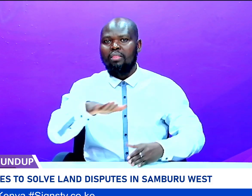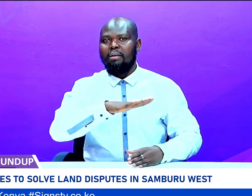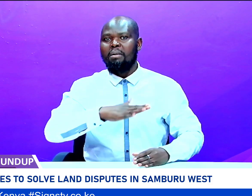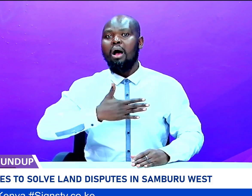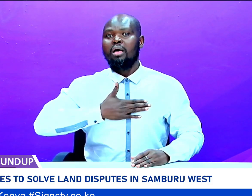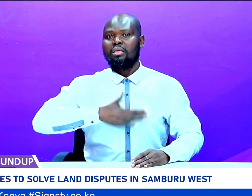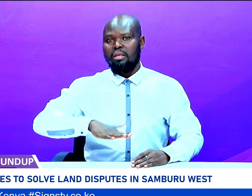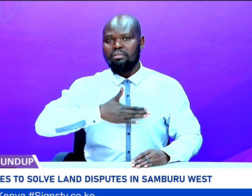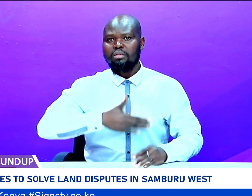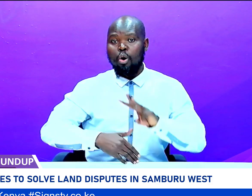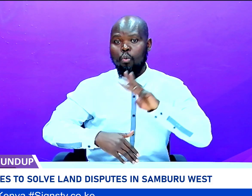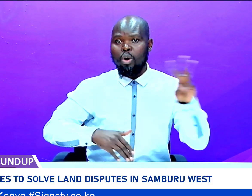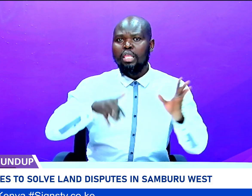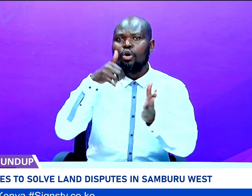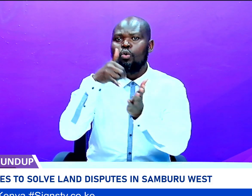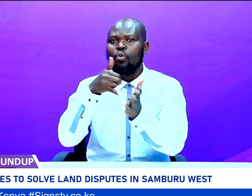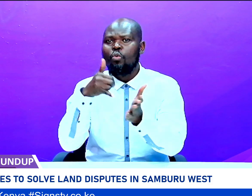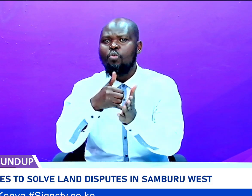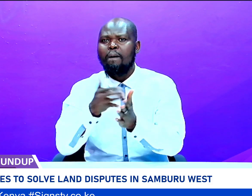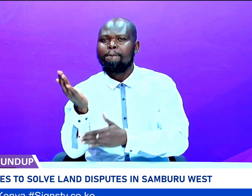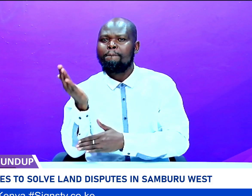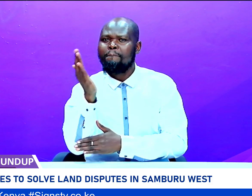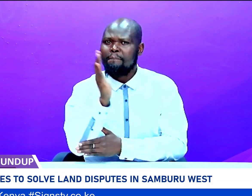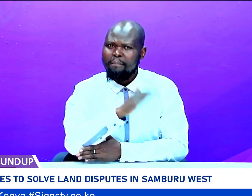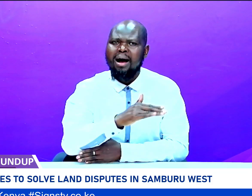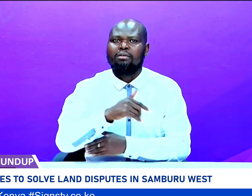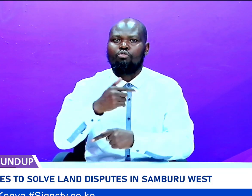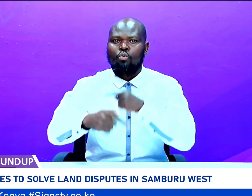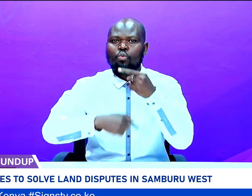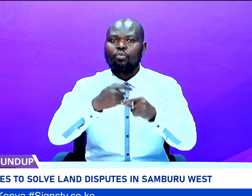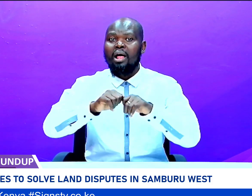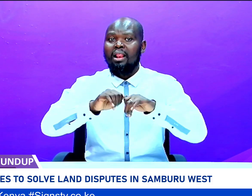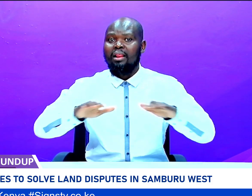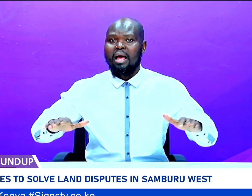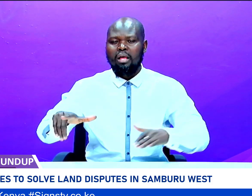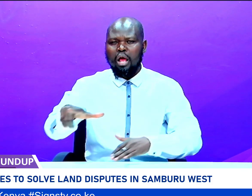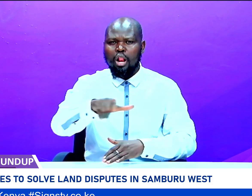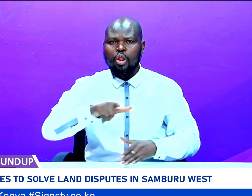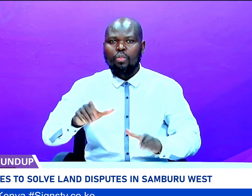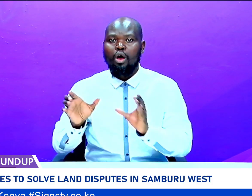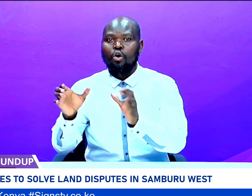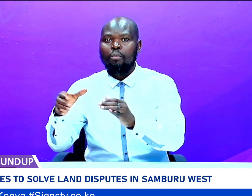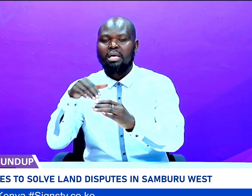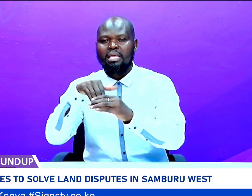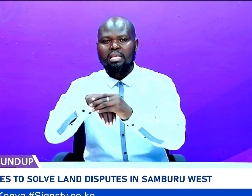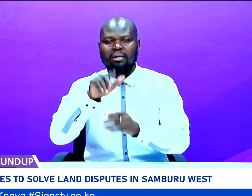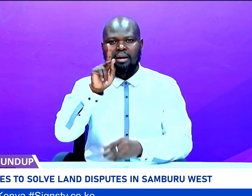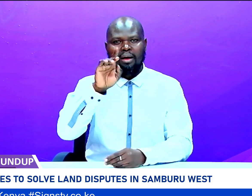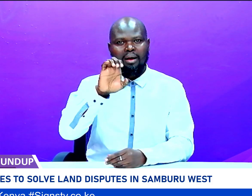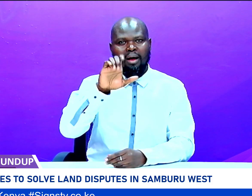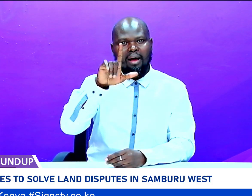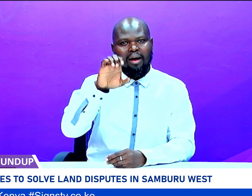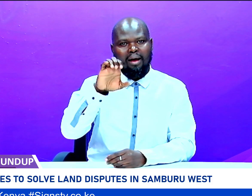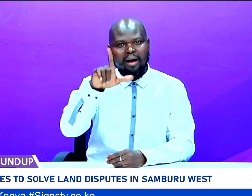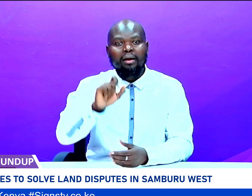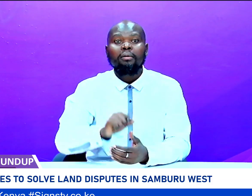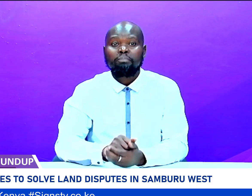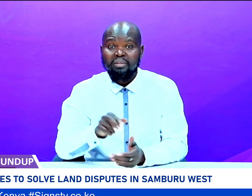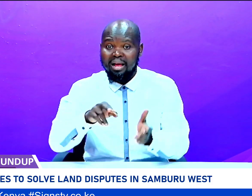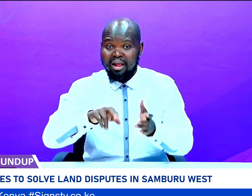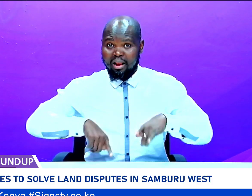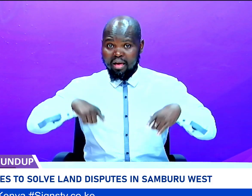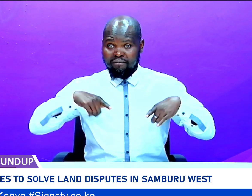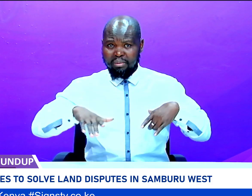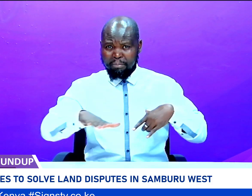land ownership issues in Samburu West, including returning disputed land to the local community in